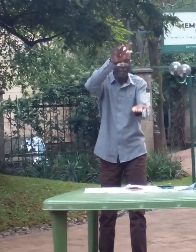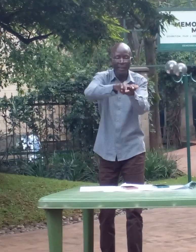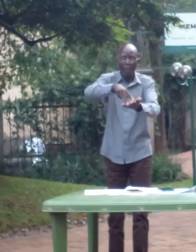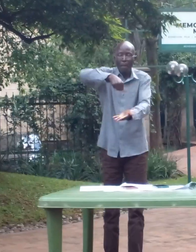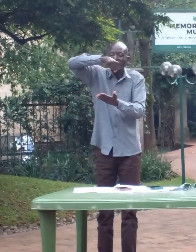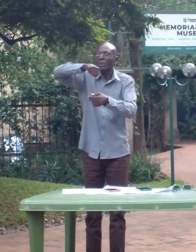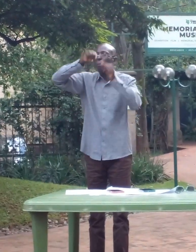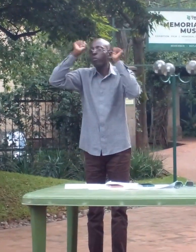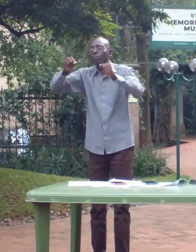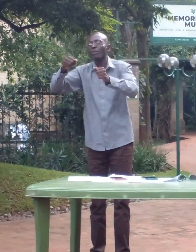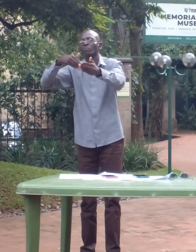and then coming back